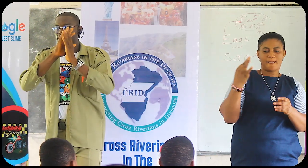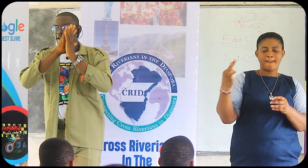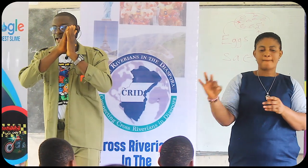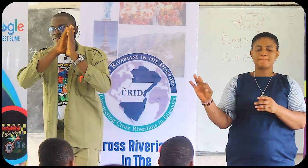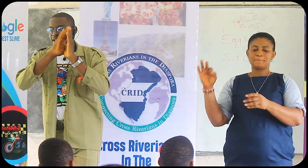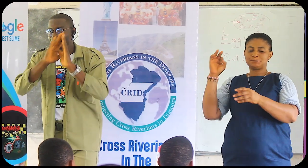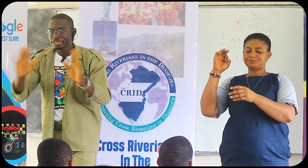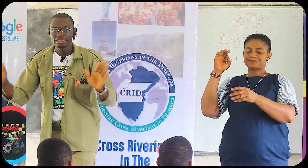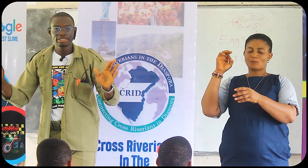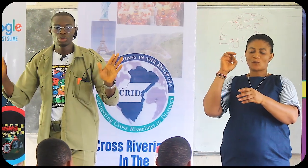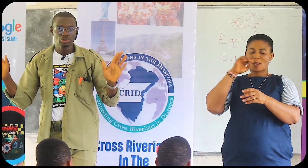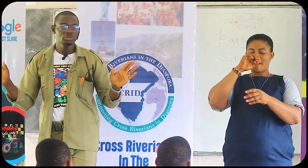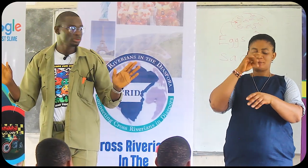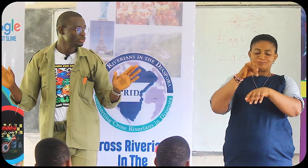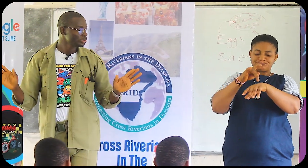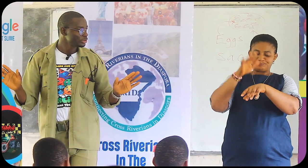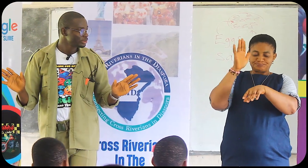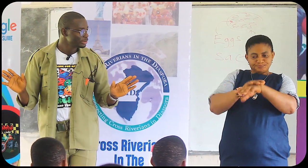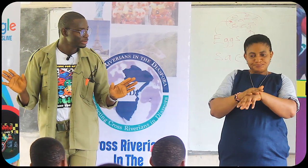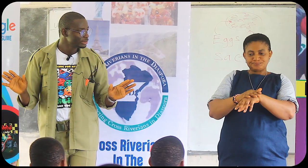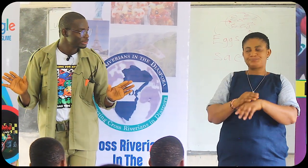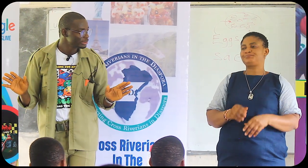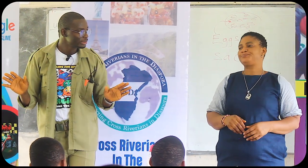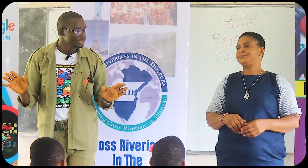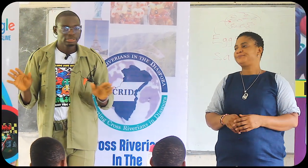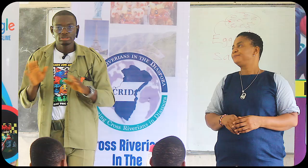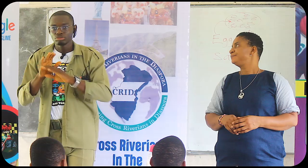totally have eliminated mosquito.